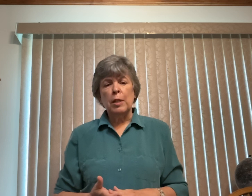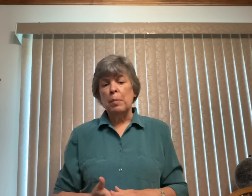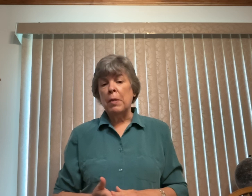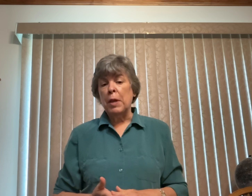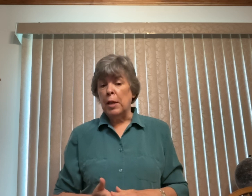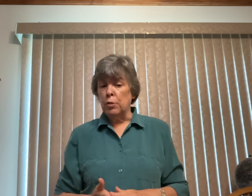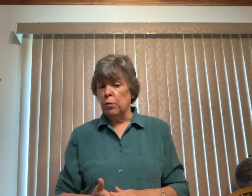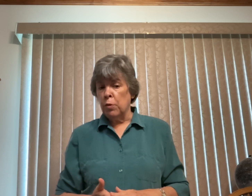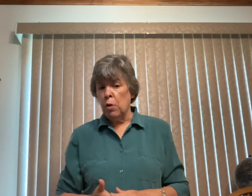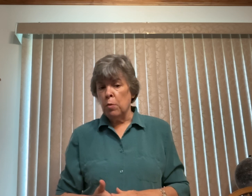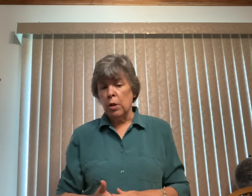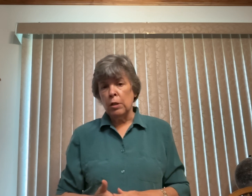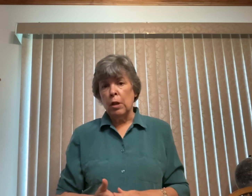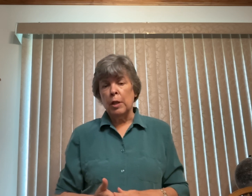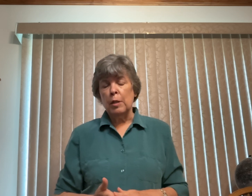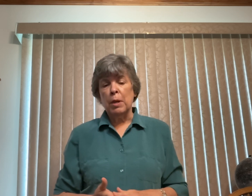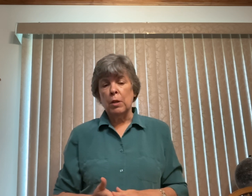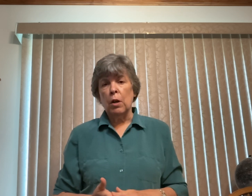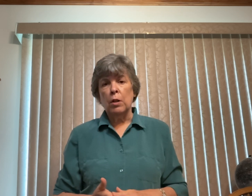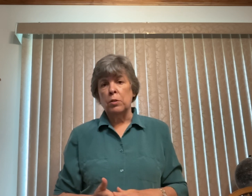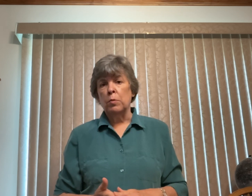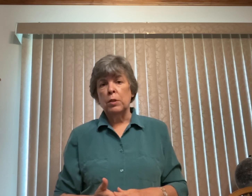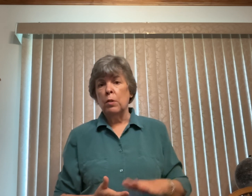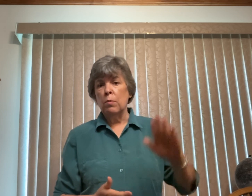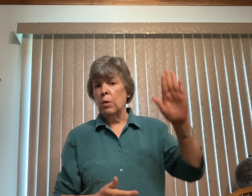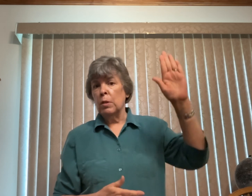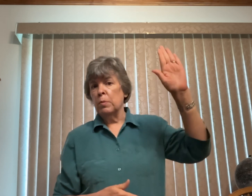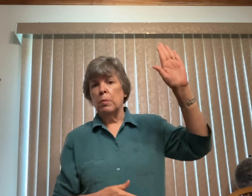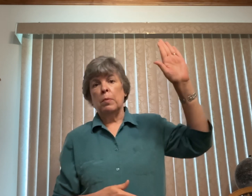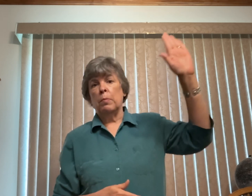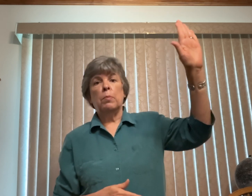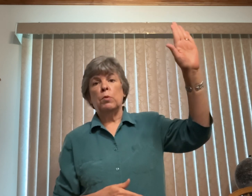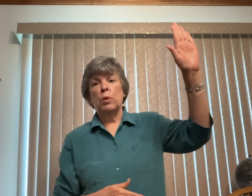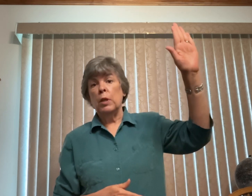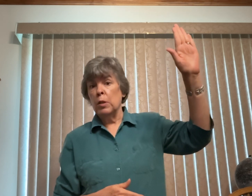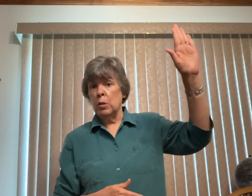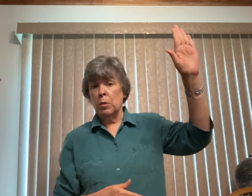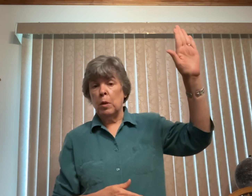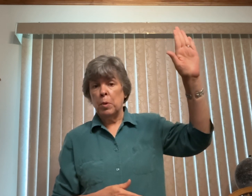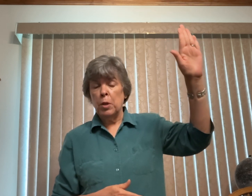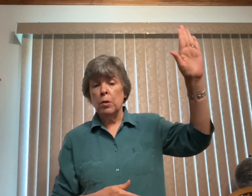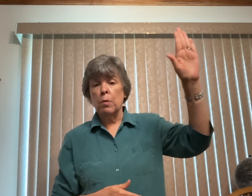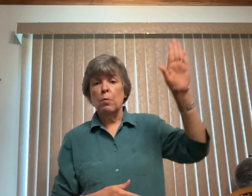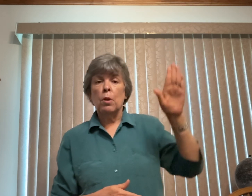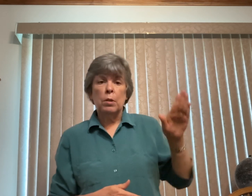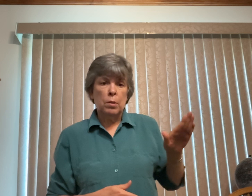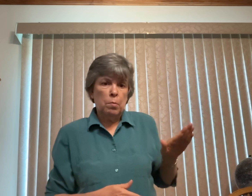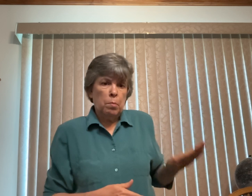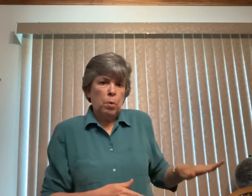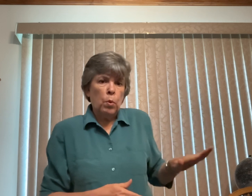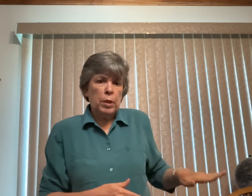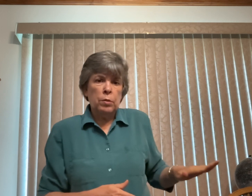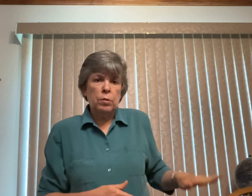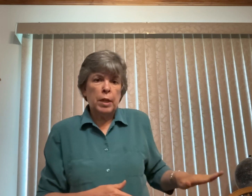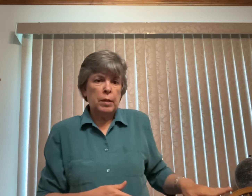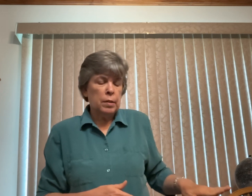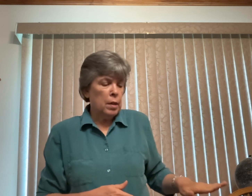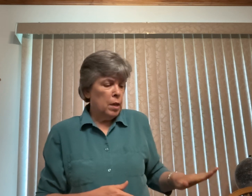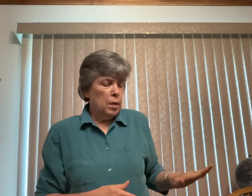about the ancient foe. We're not talking about God. So we don't want to do his up here. We want to point to Satan